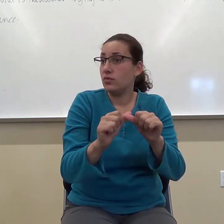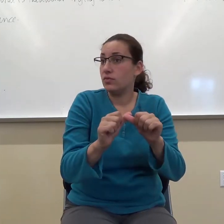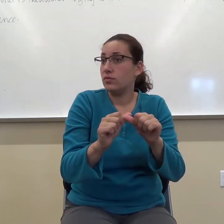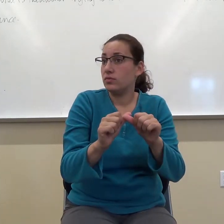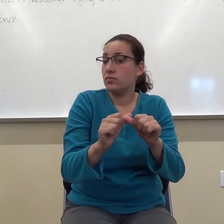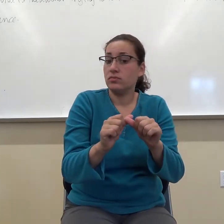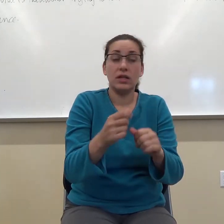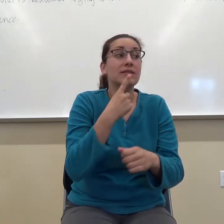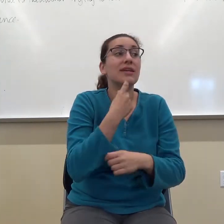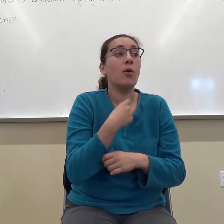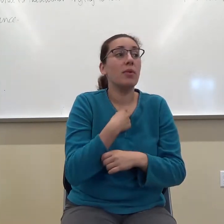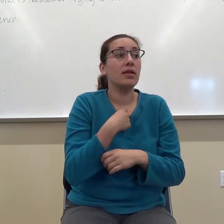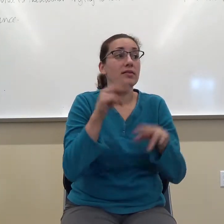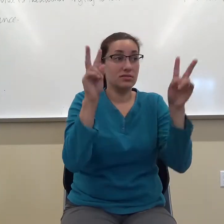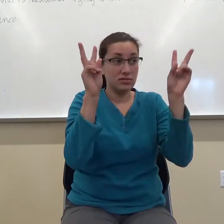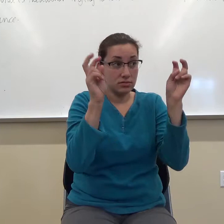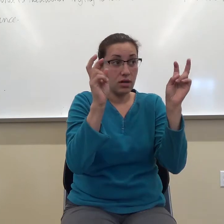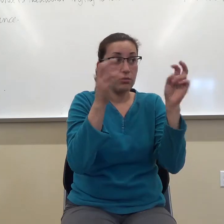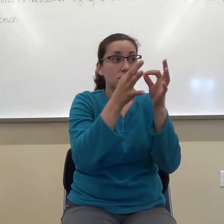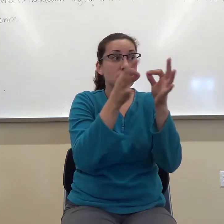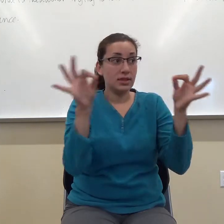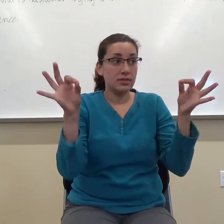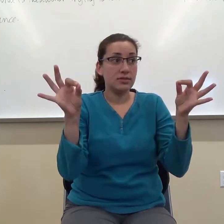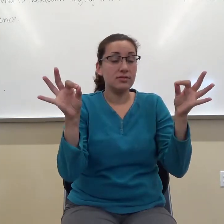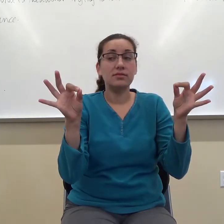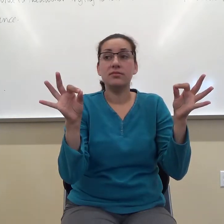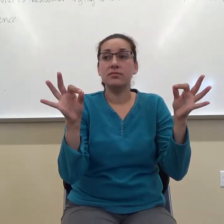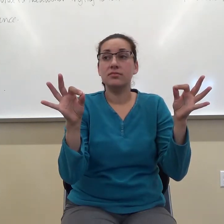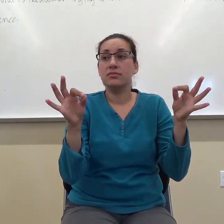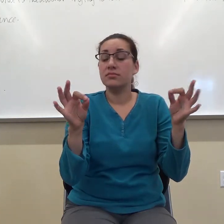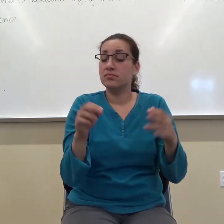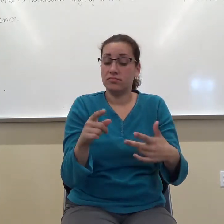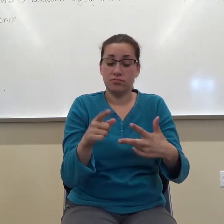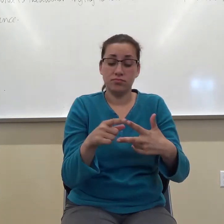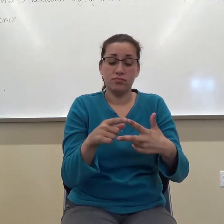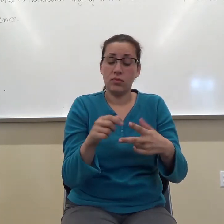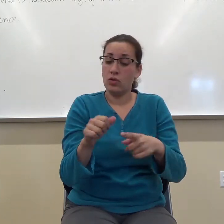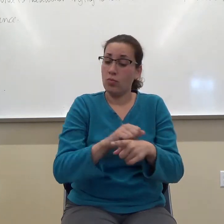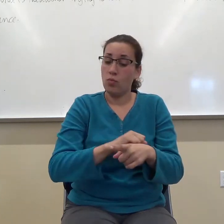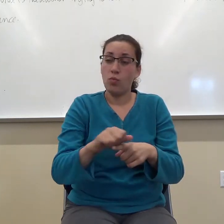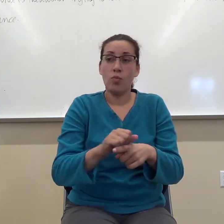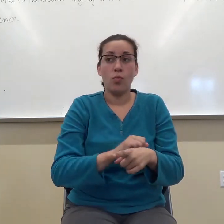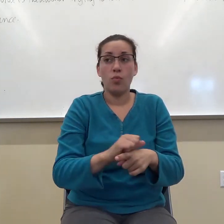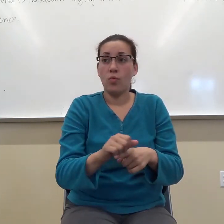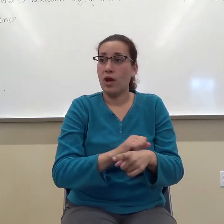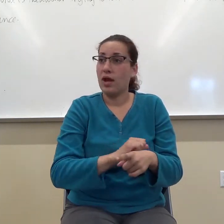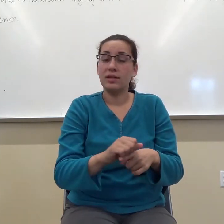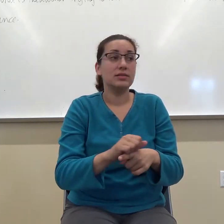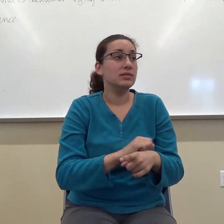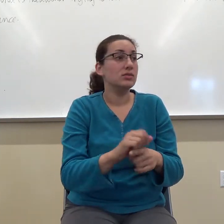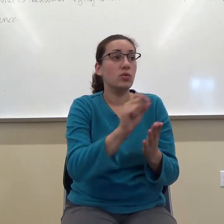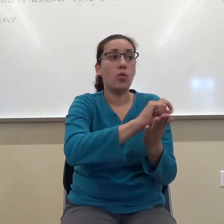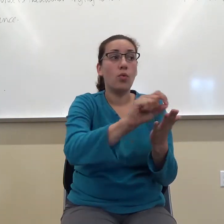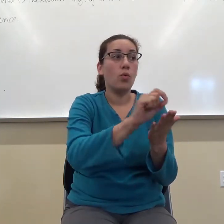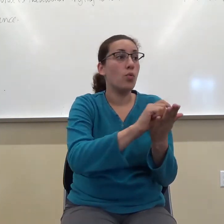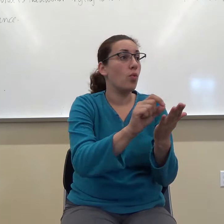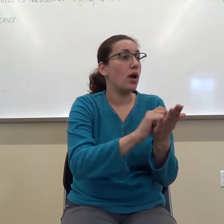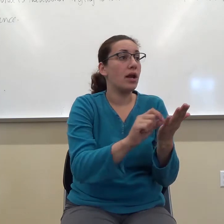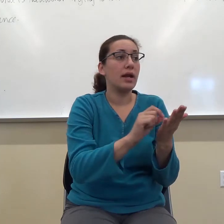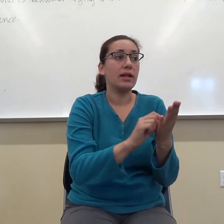topic, continue to practice that thing or things. You're going to continue to practice writing out the main idea in your own